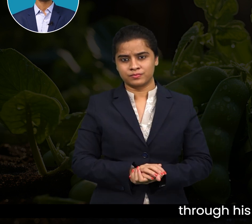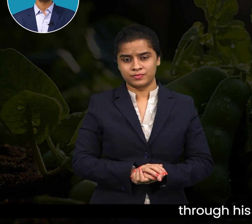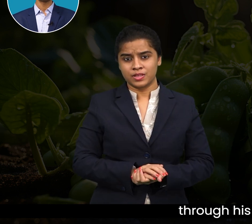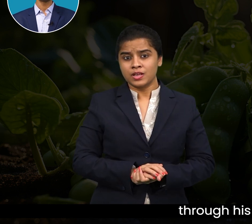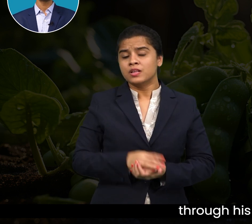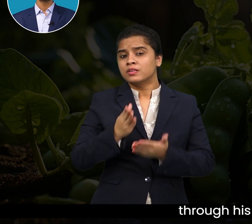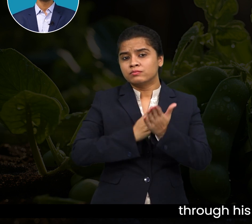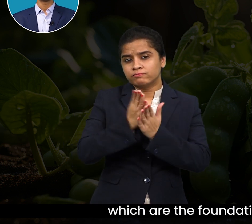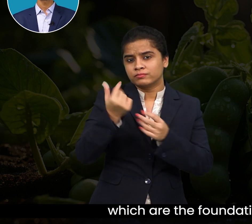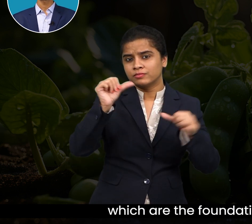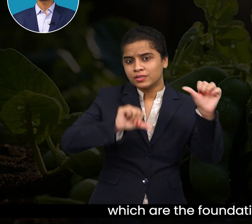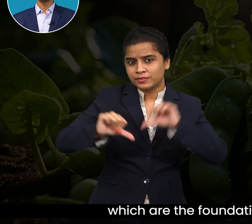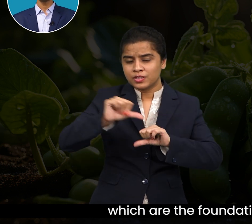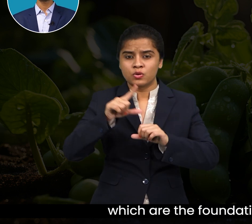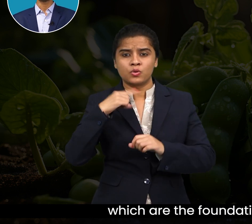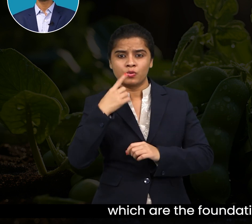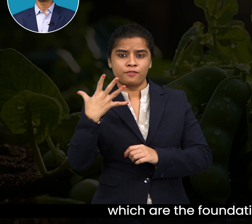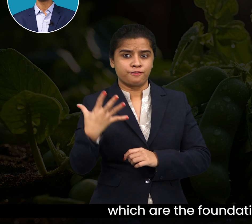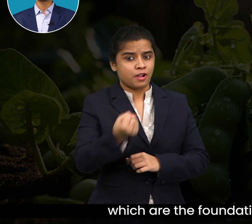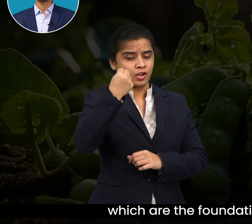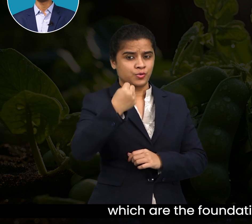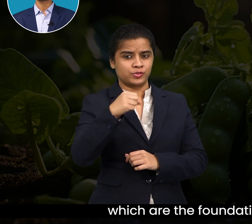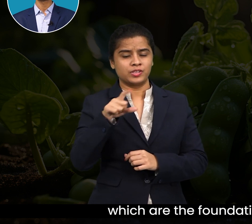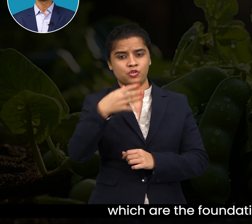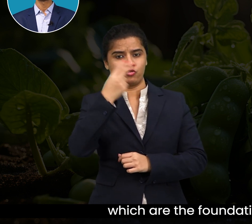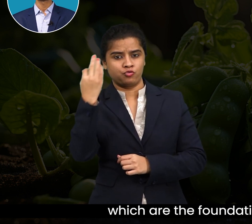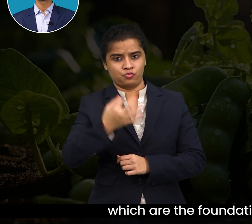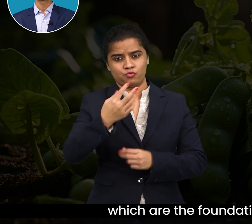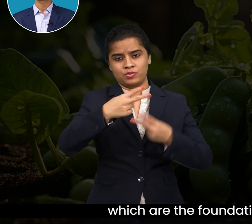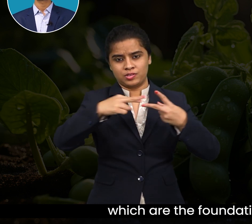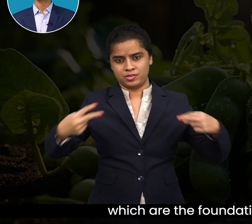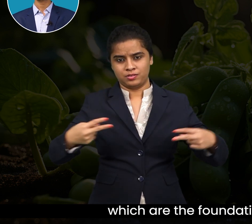Through his experiments, which are the foundation for modern genetics.